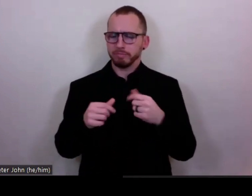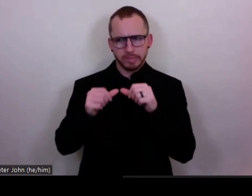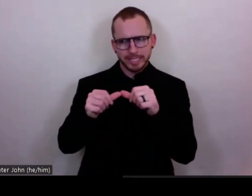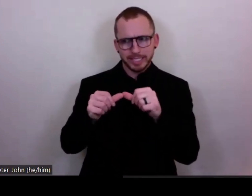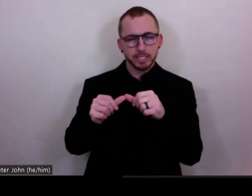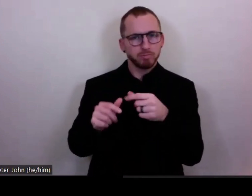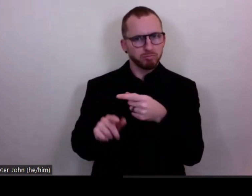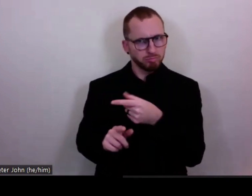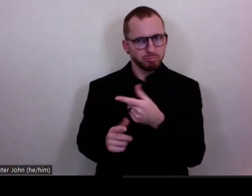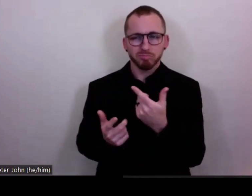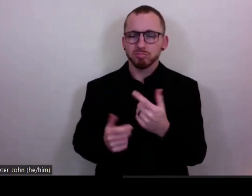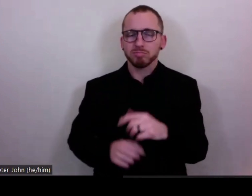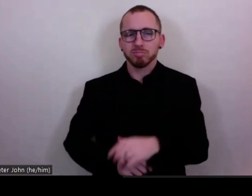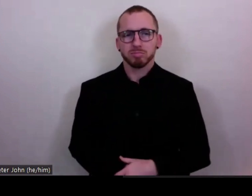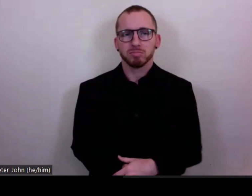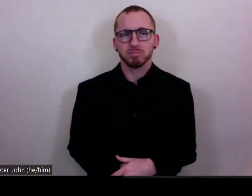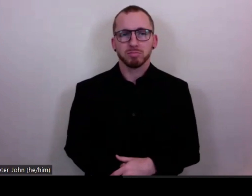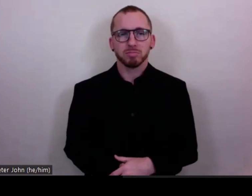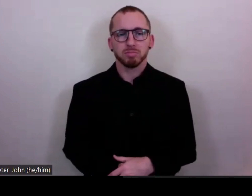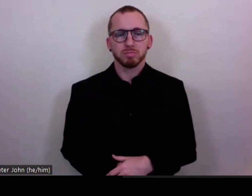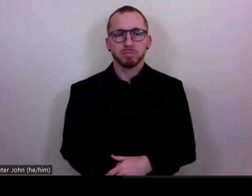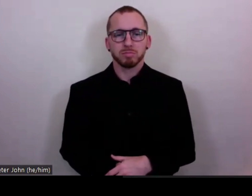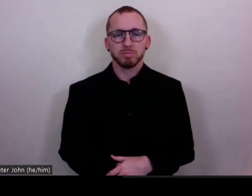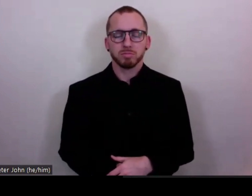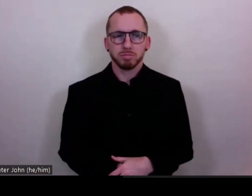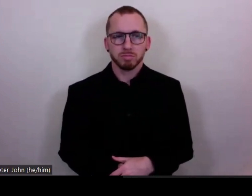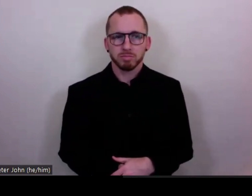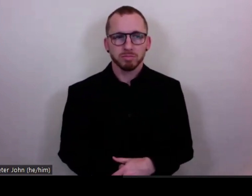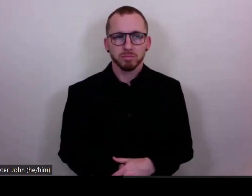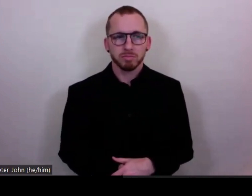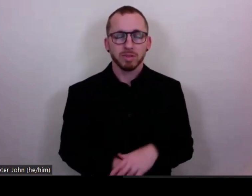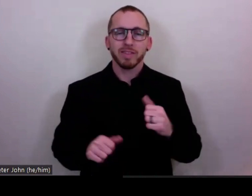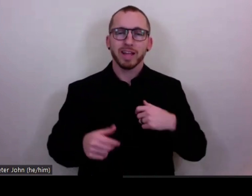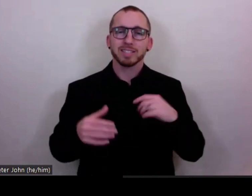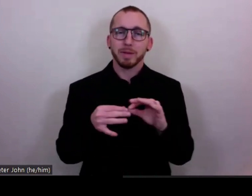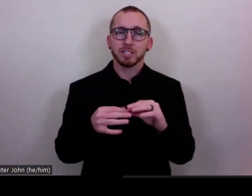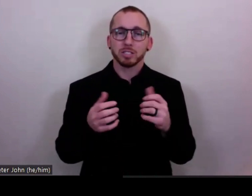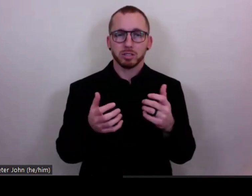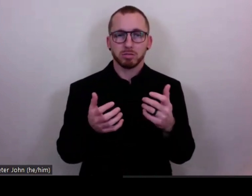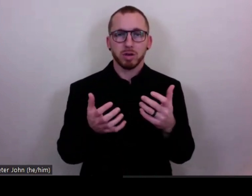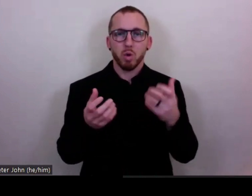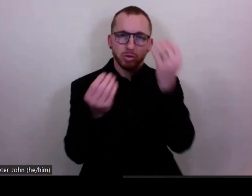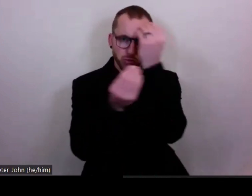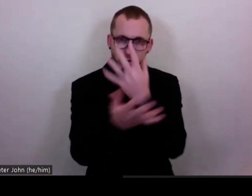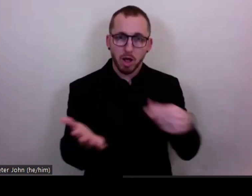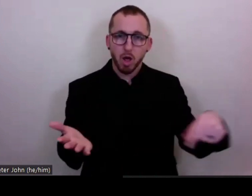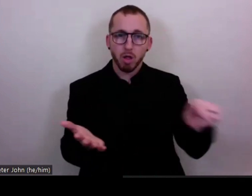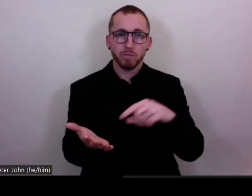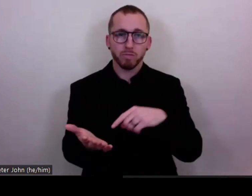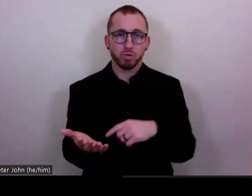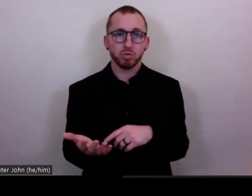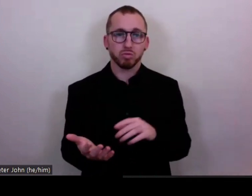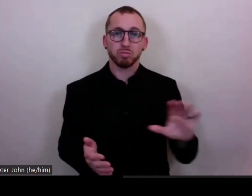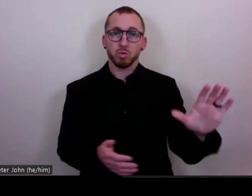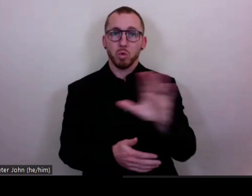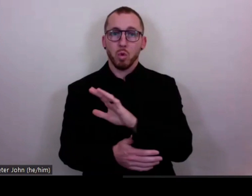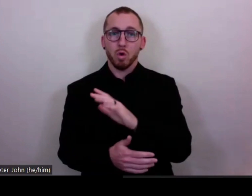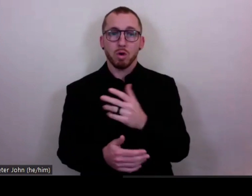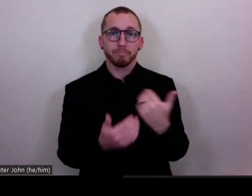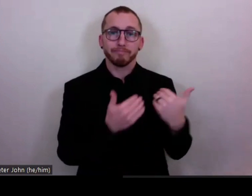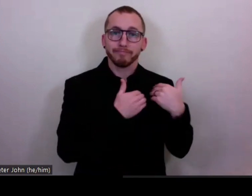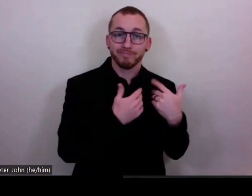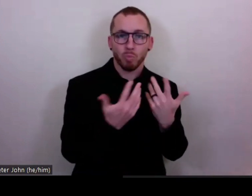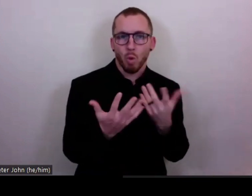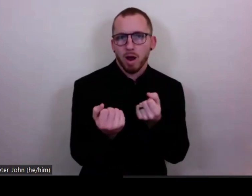leave with people is to, you know, you all are here in a position of advocacy. We come from different